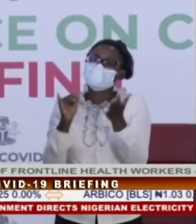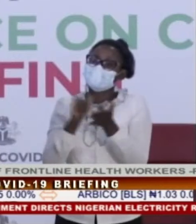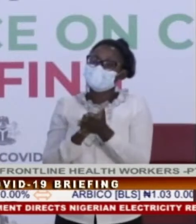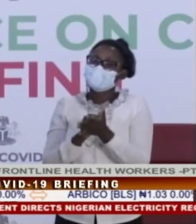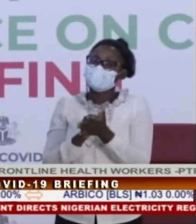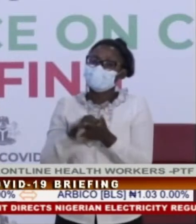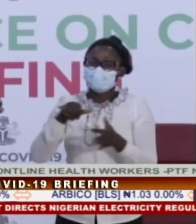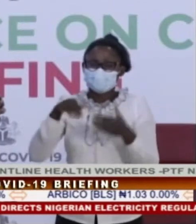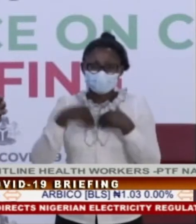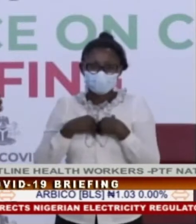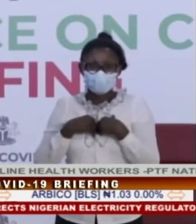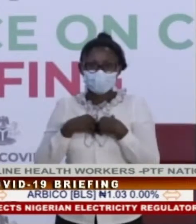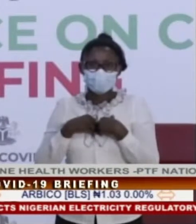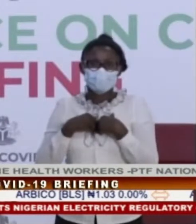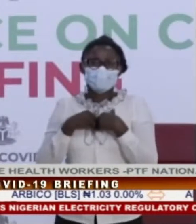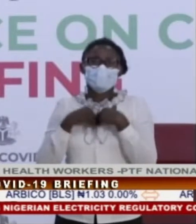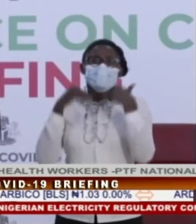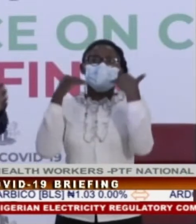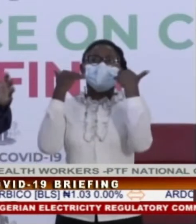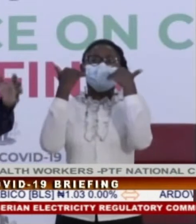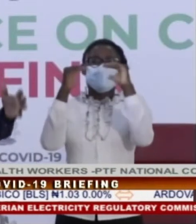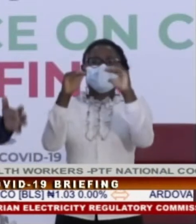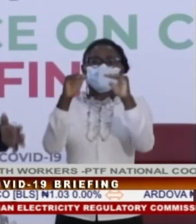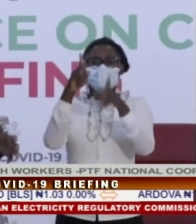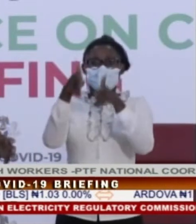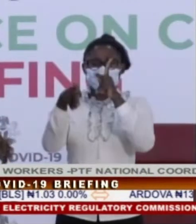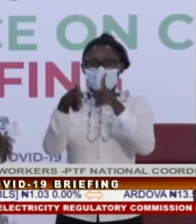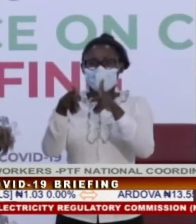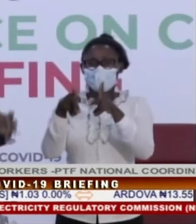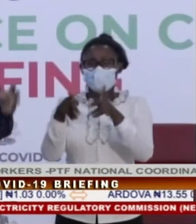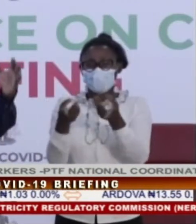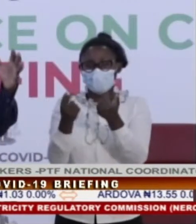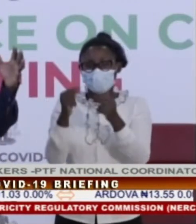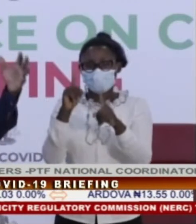And they have planned it in such a way that you will be invited, you will be told the date,